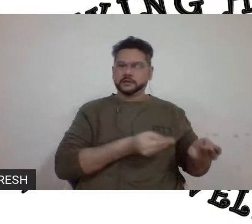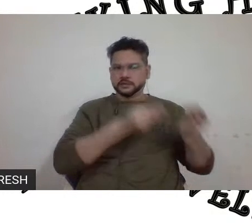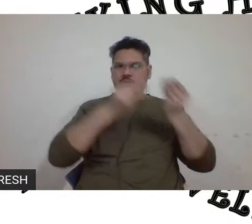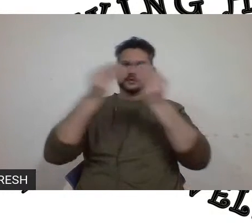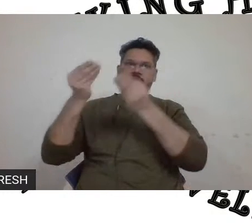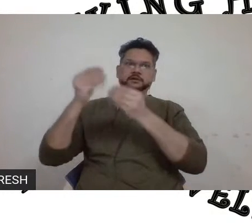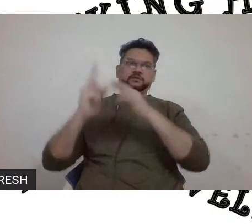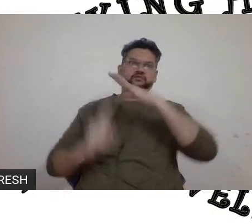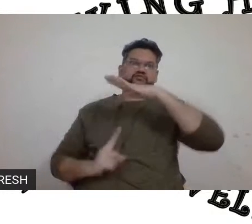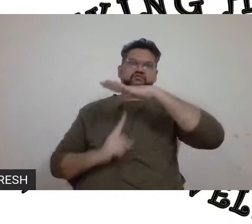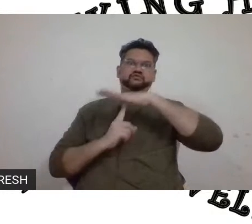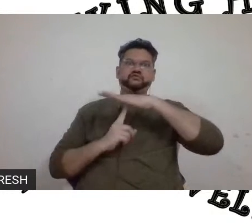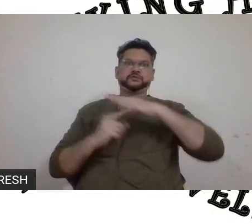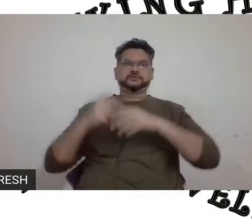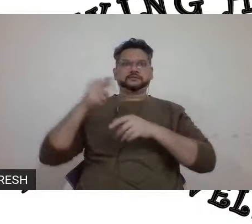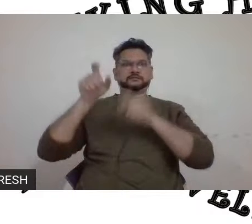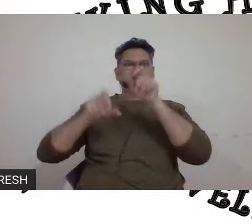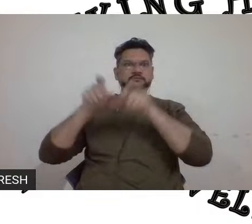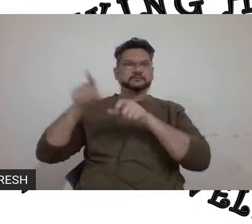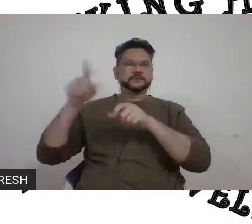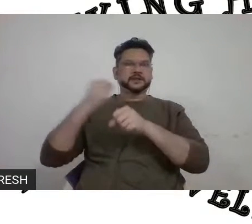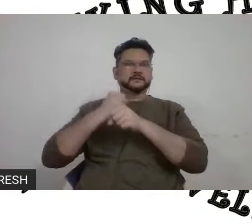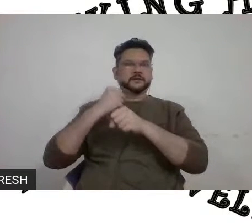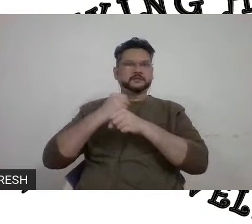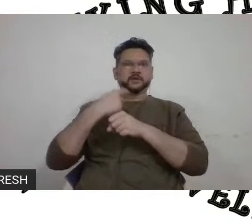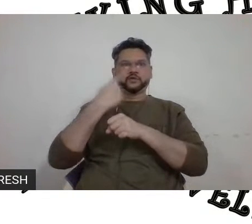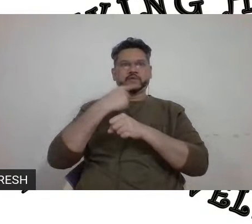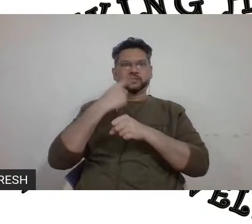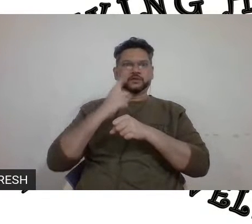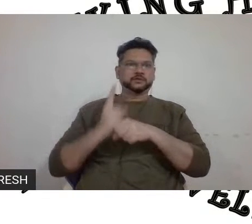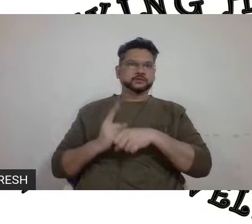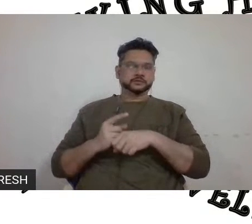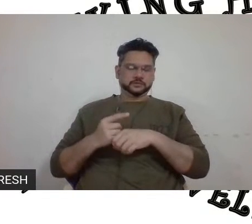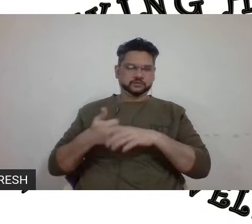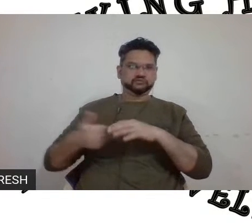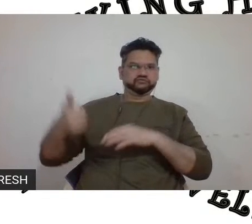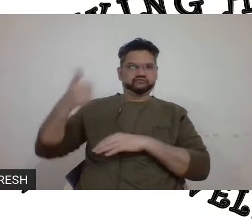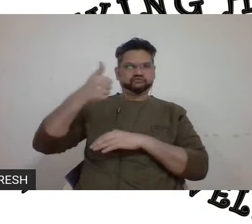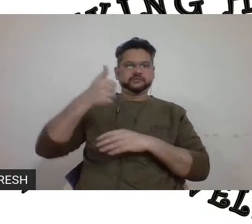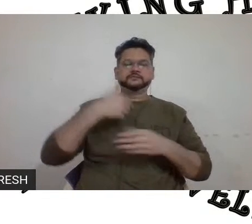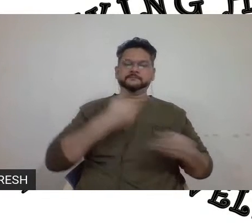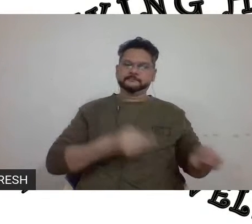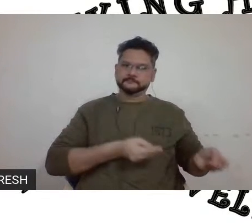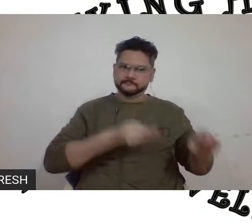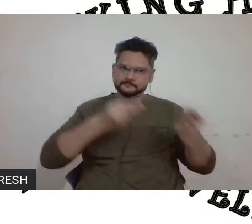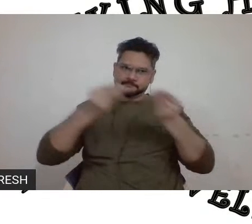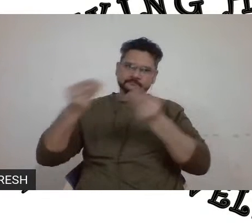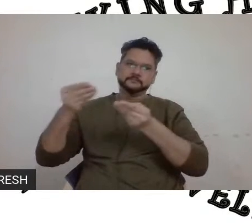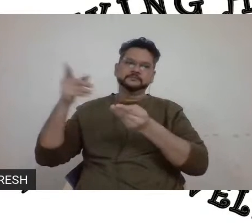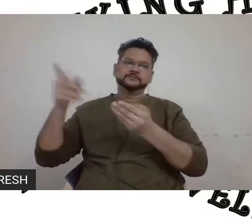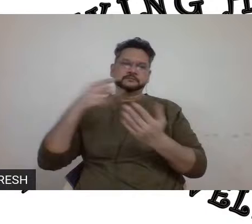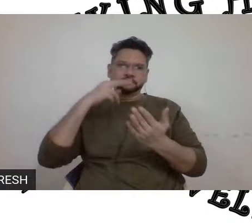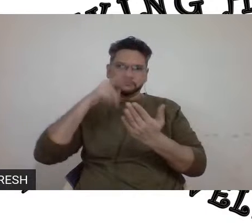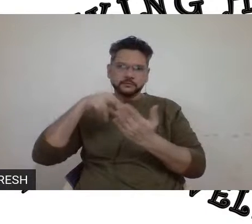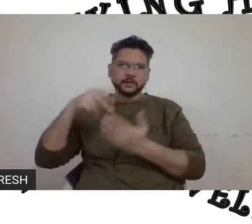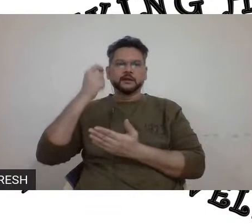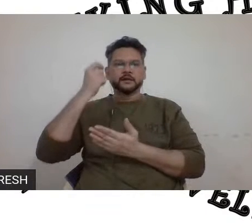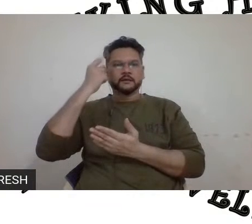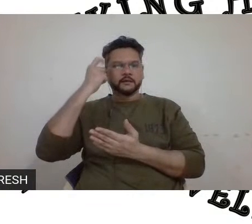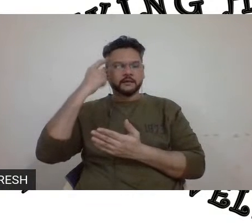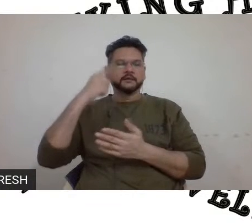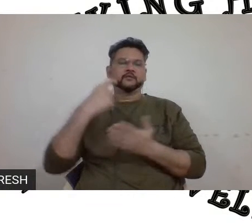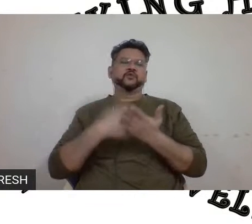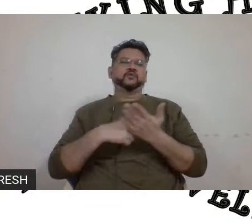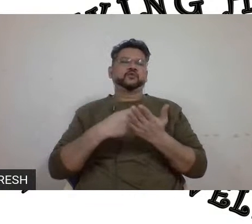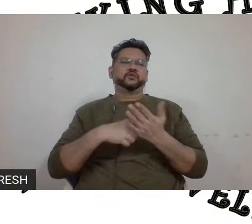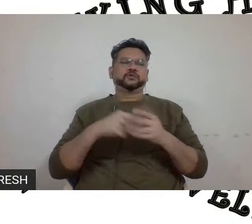higher rungs of the government, that we need to make these guidelines more consistent, and need to develop SOPs,